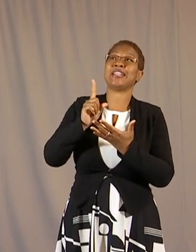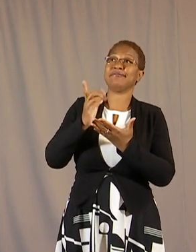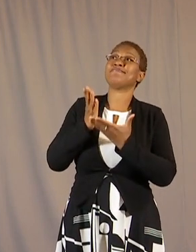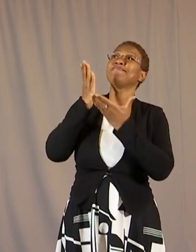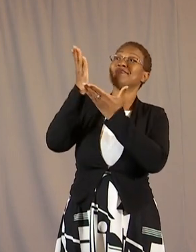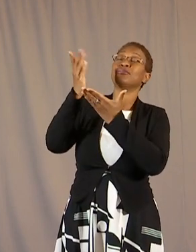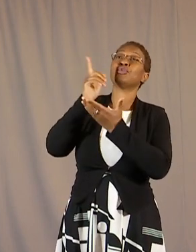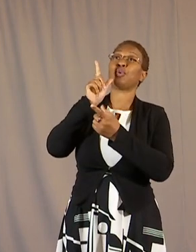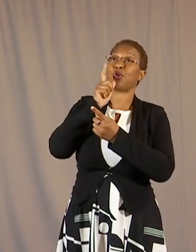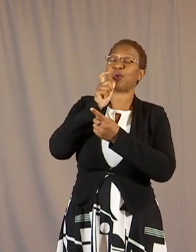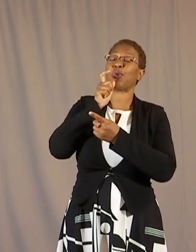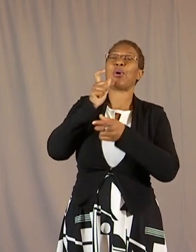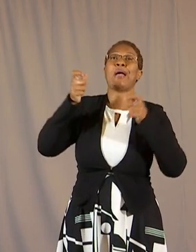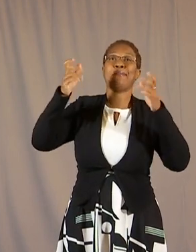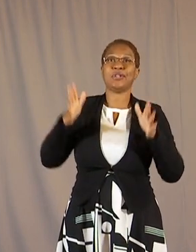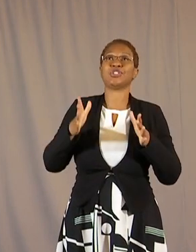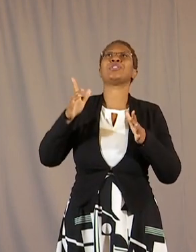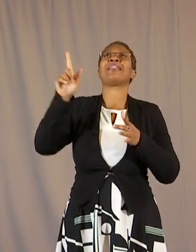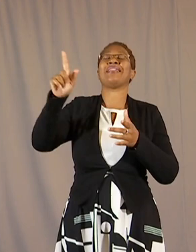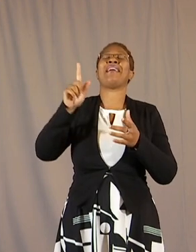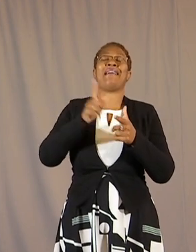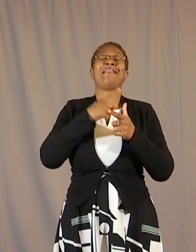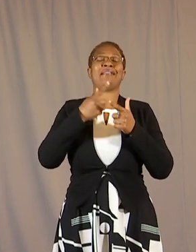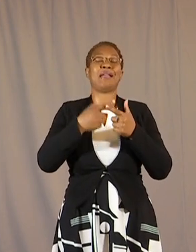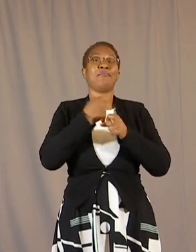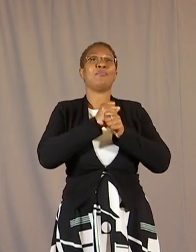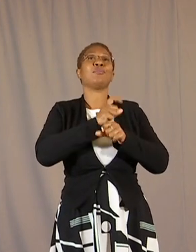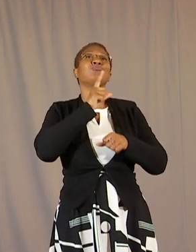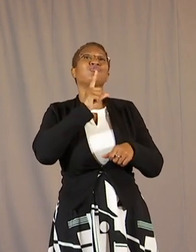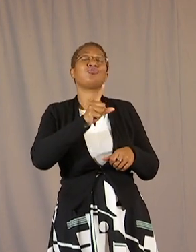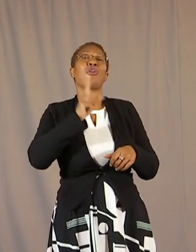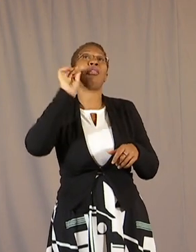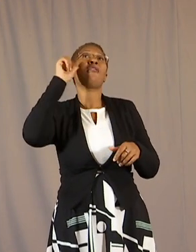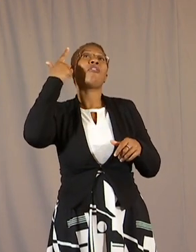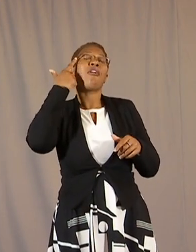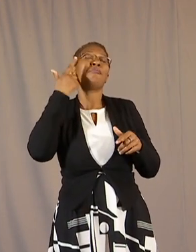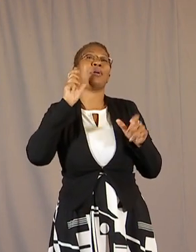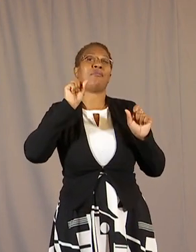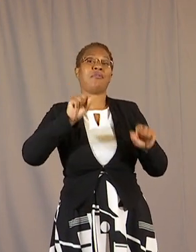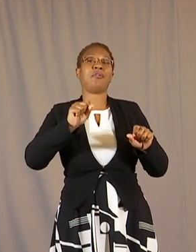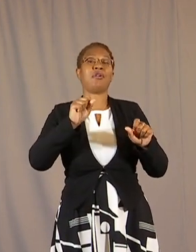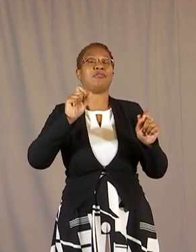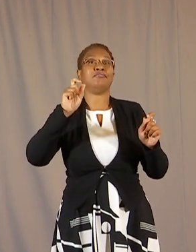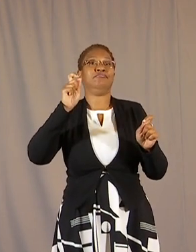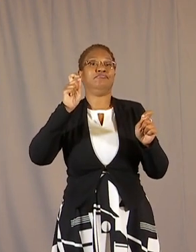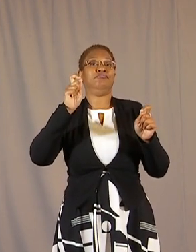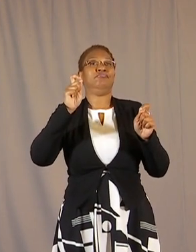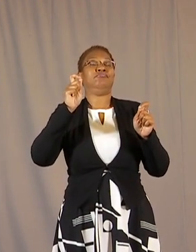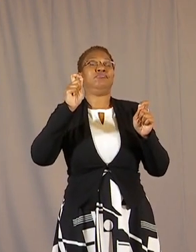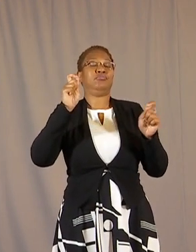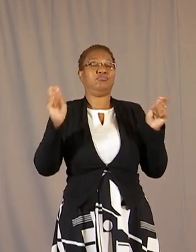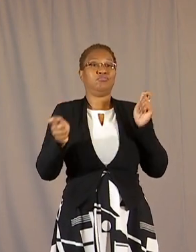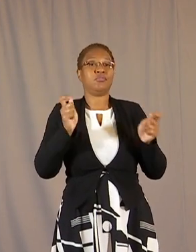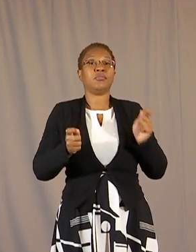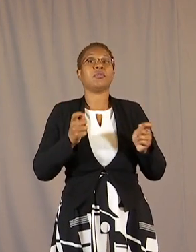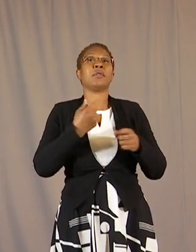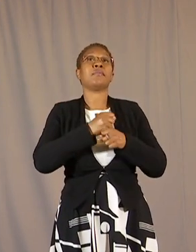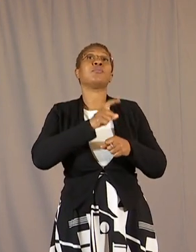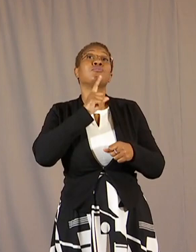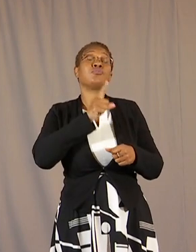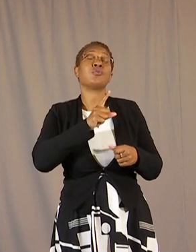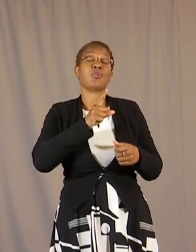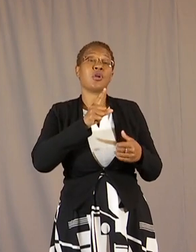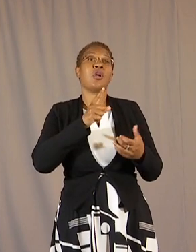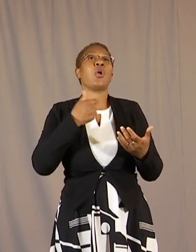that in turn turned towards its governmental entities, legislators turned to each other and then said, how do we make sure